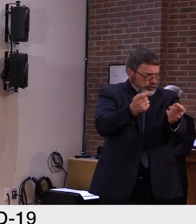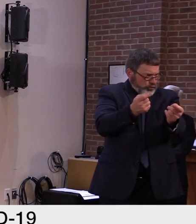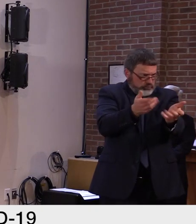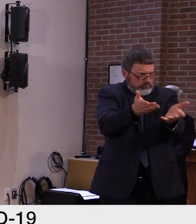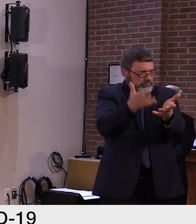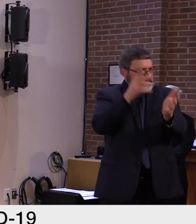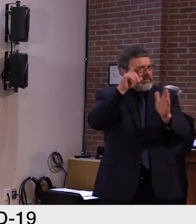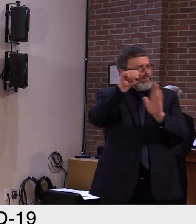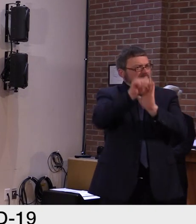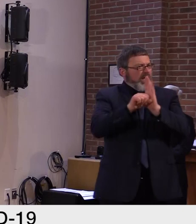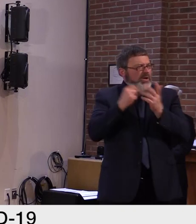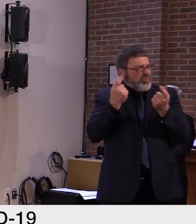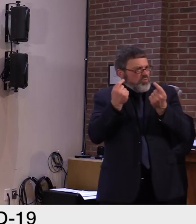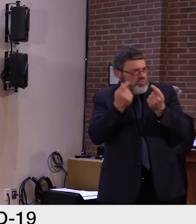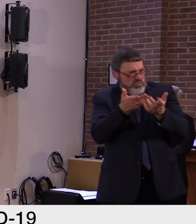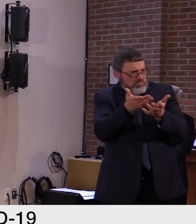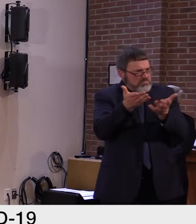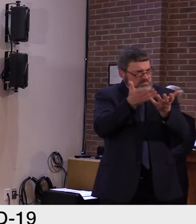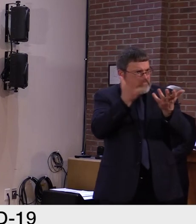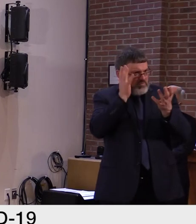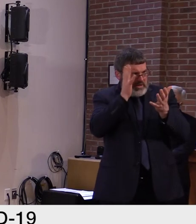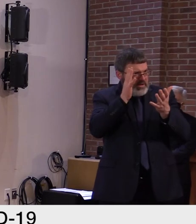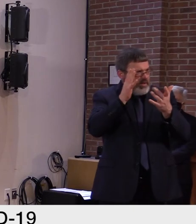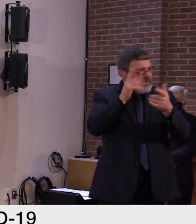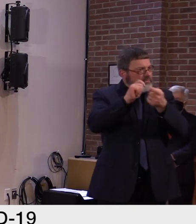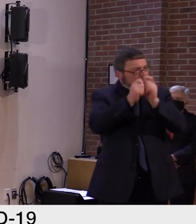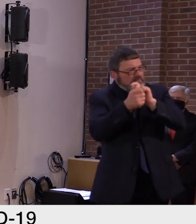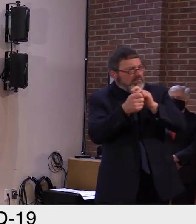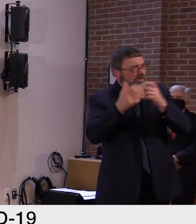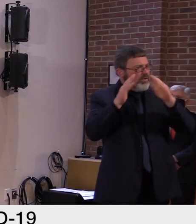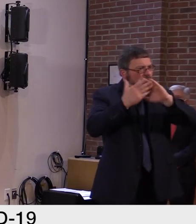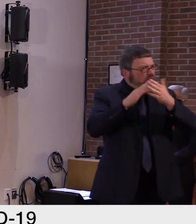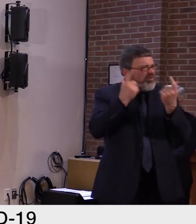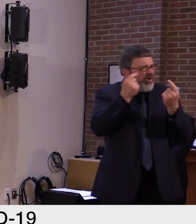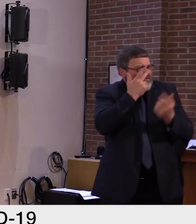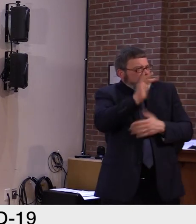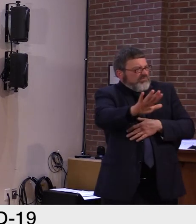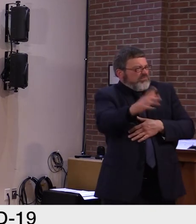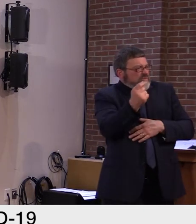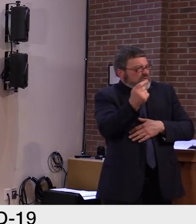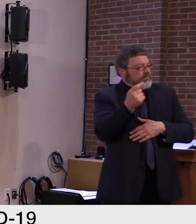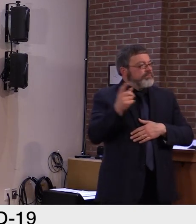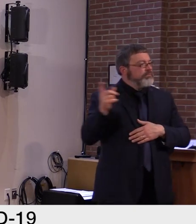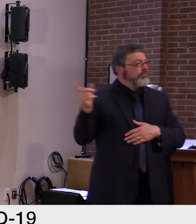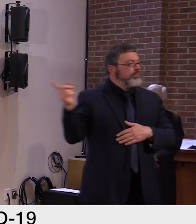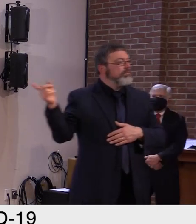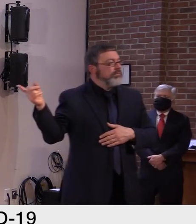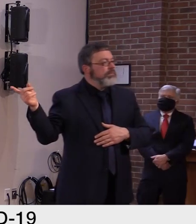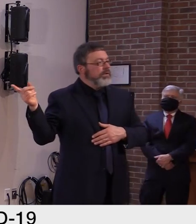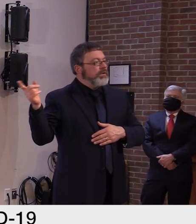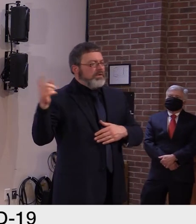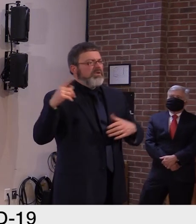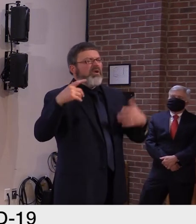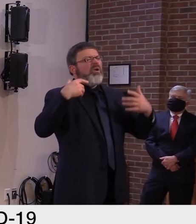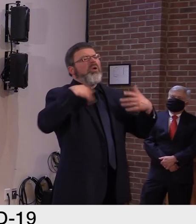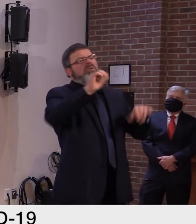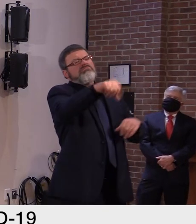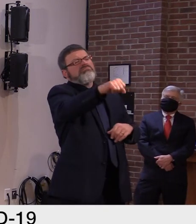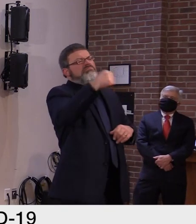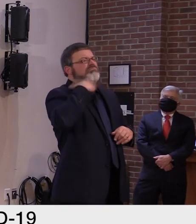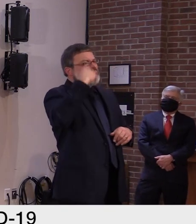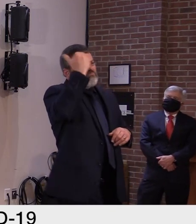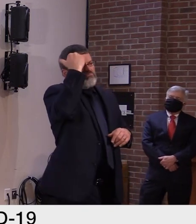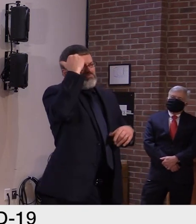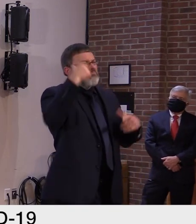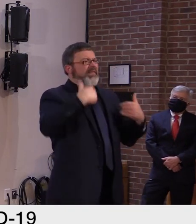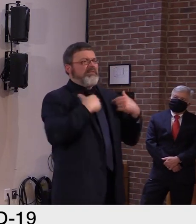use? Yeah, we have a whole plan in place. Yes. Obviously, we're looking for any types of